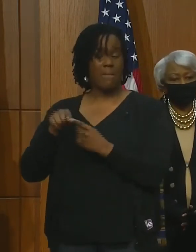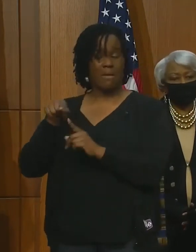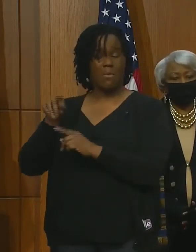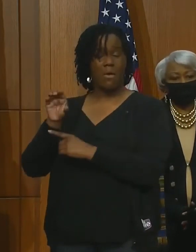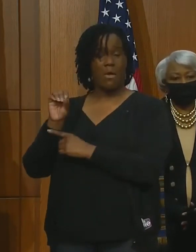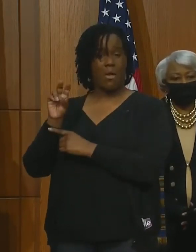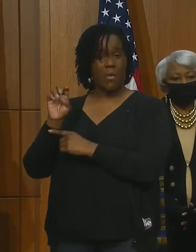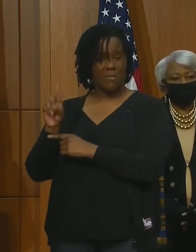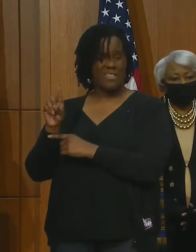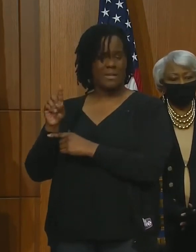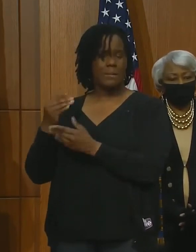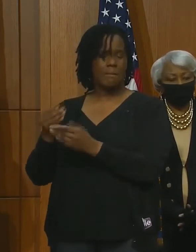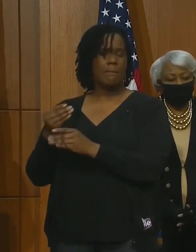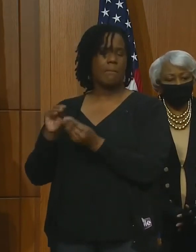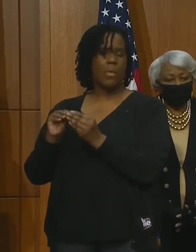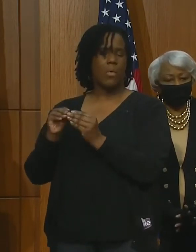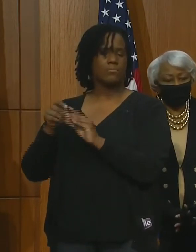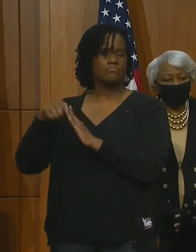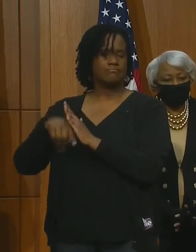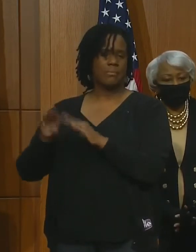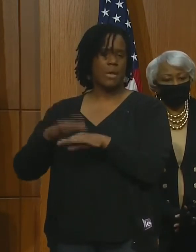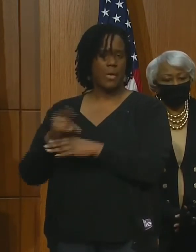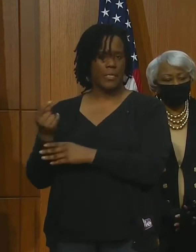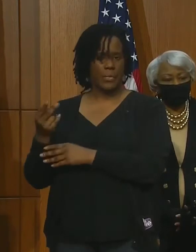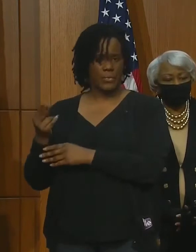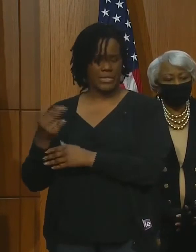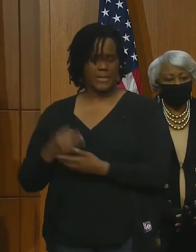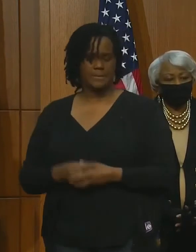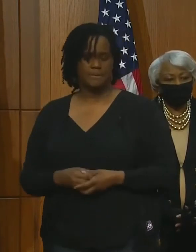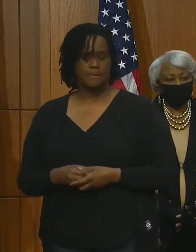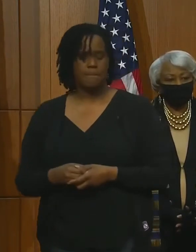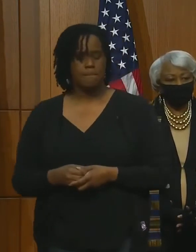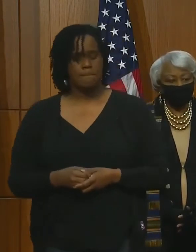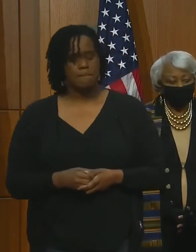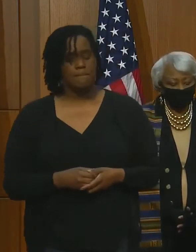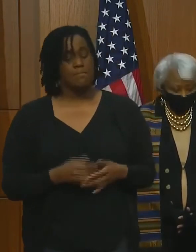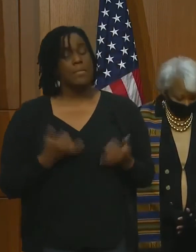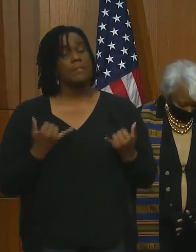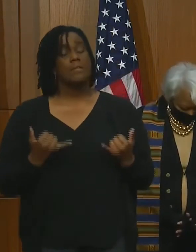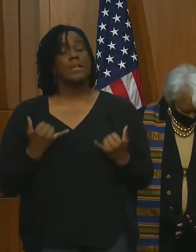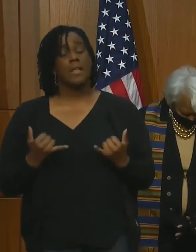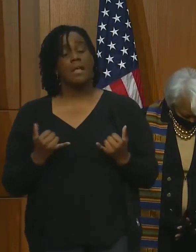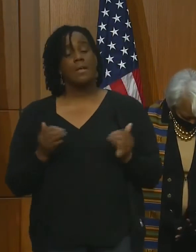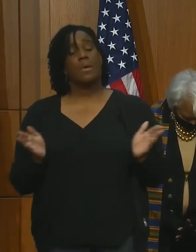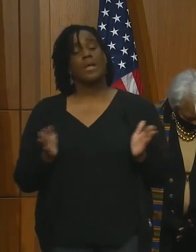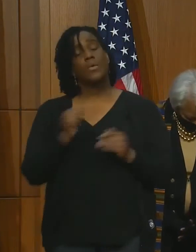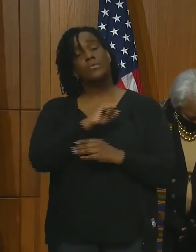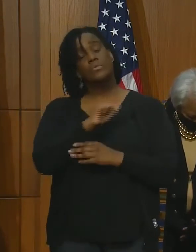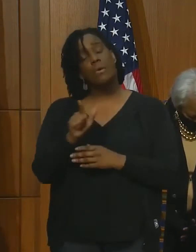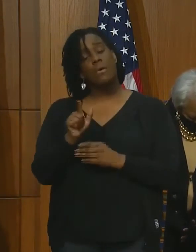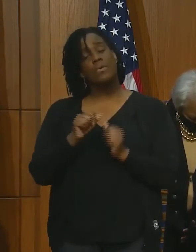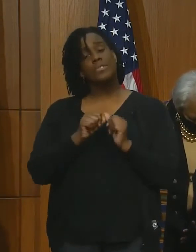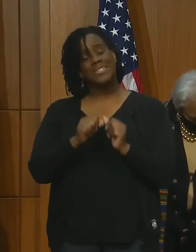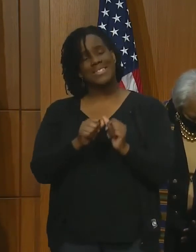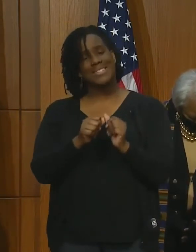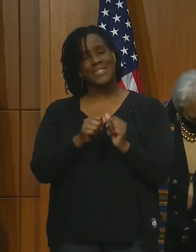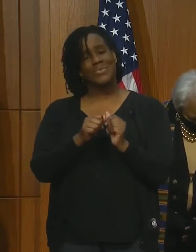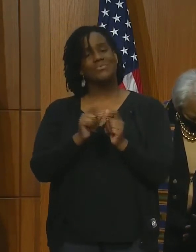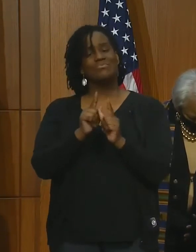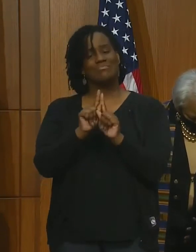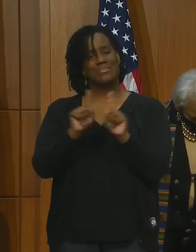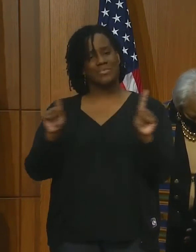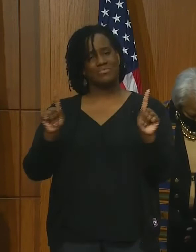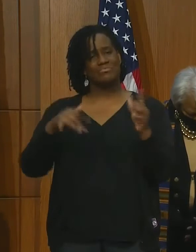pandemic on Thursday. In the meantime, I encourage all Virginians to maintain social